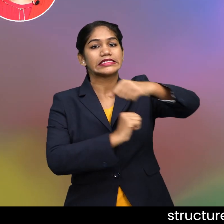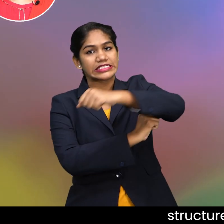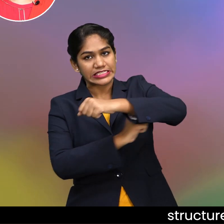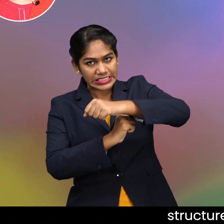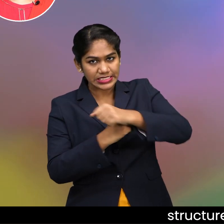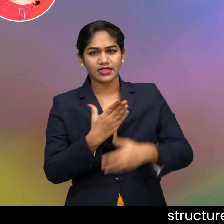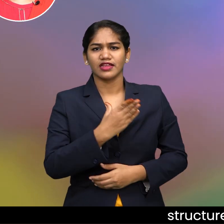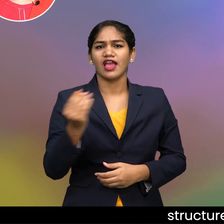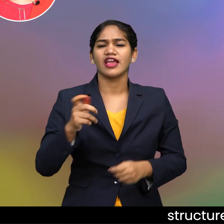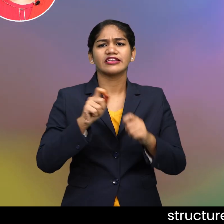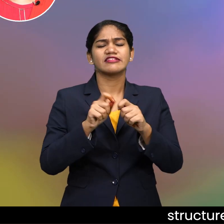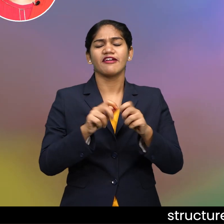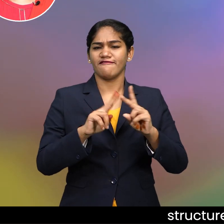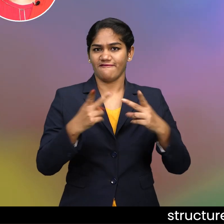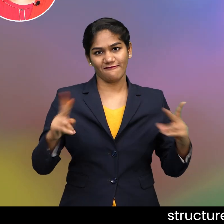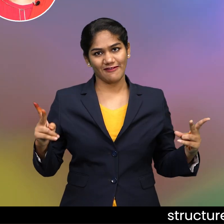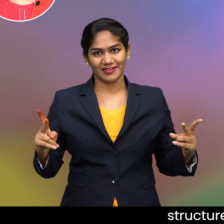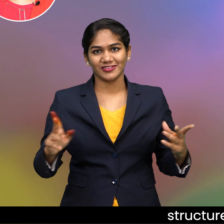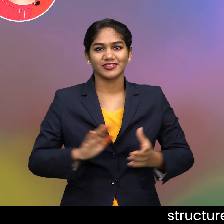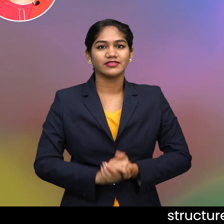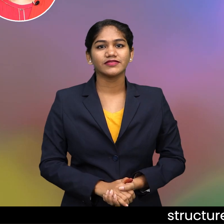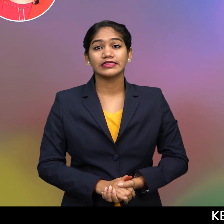structure and functions.